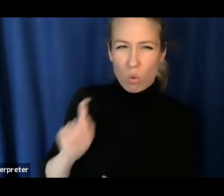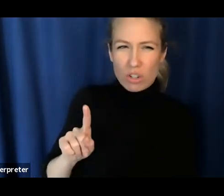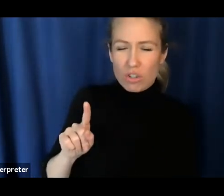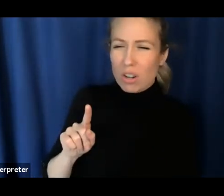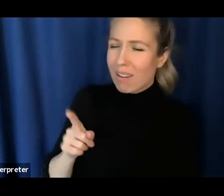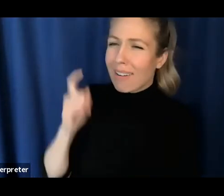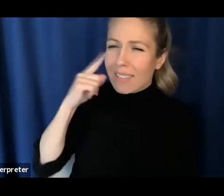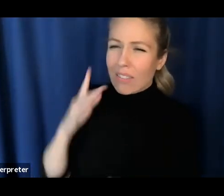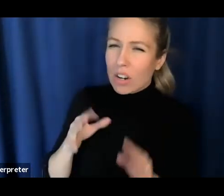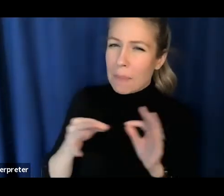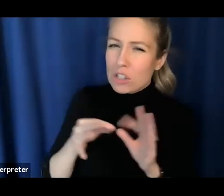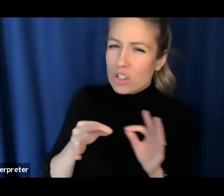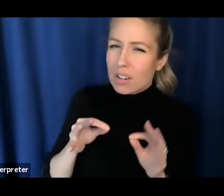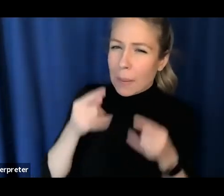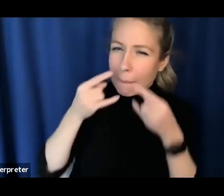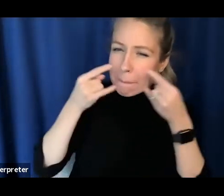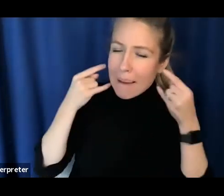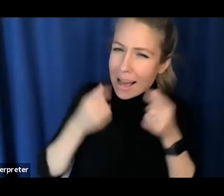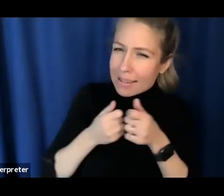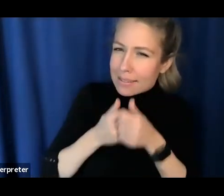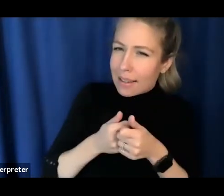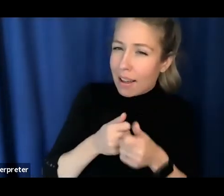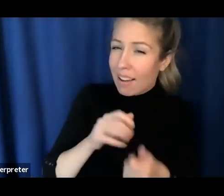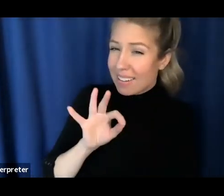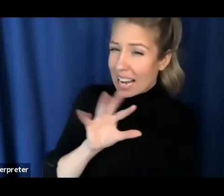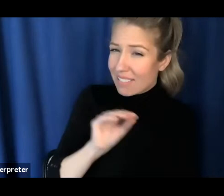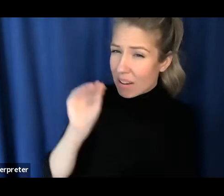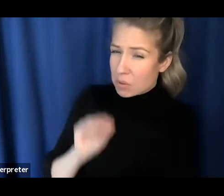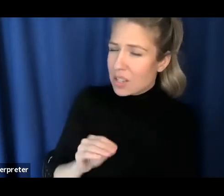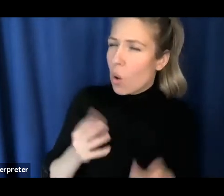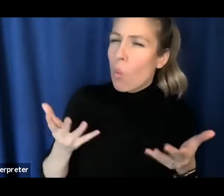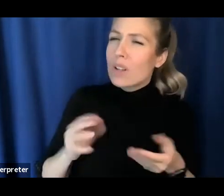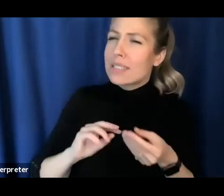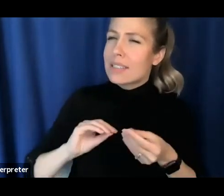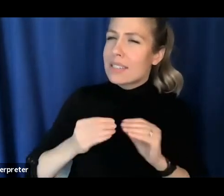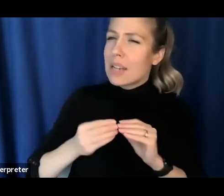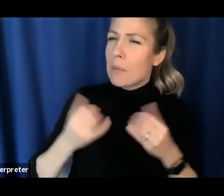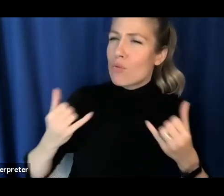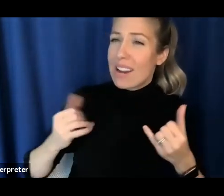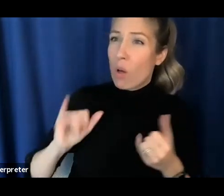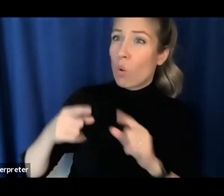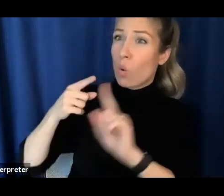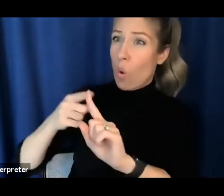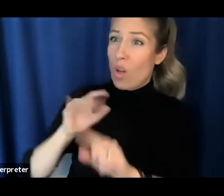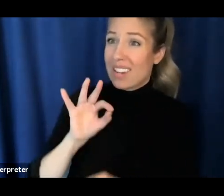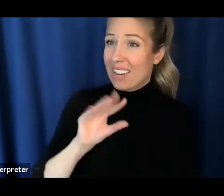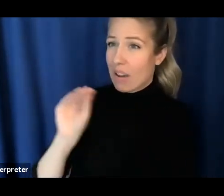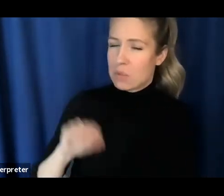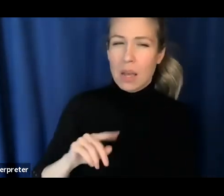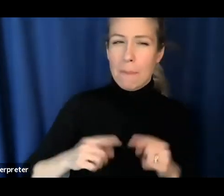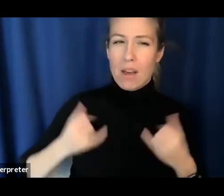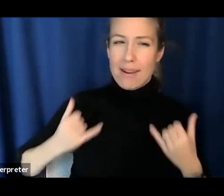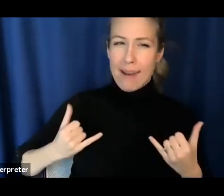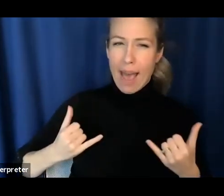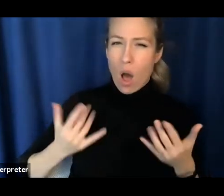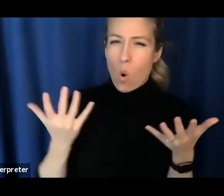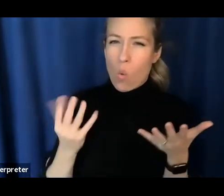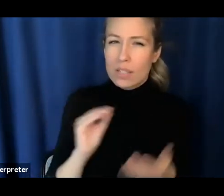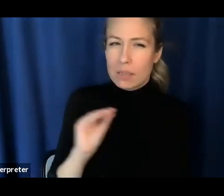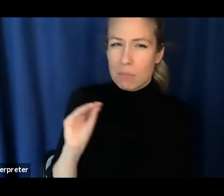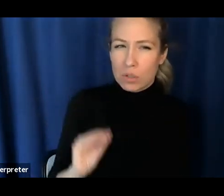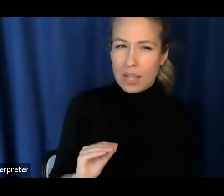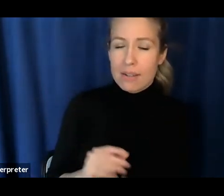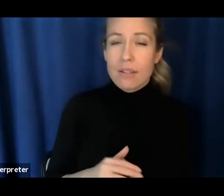I don't, Catherine. We're in the process of doing what we refer to as a case control study that allows us to